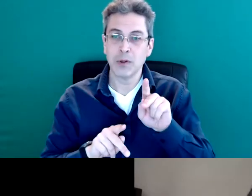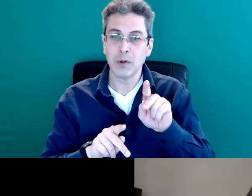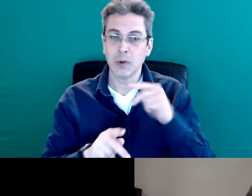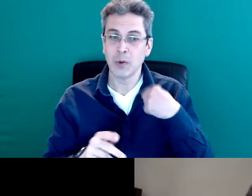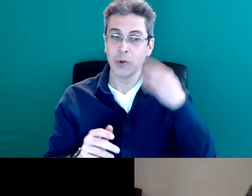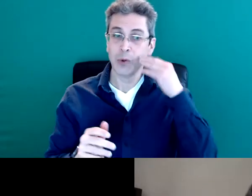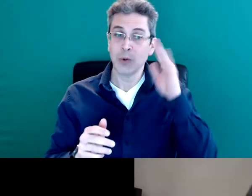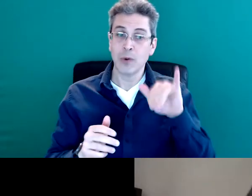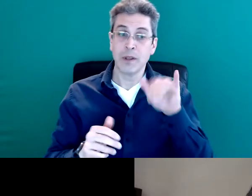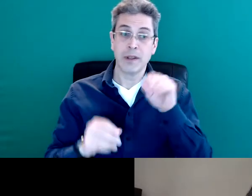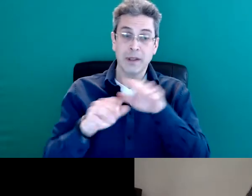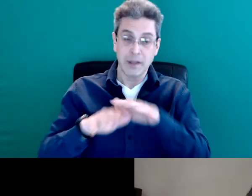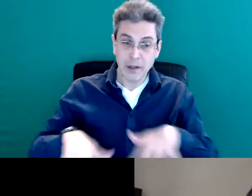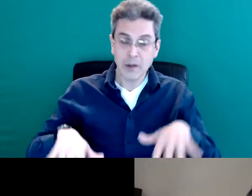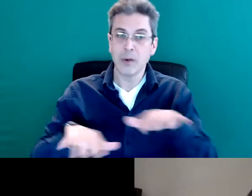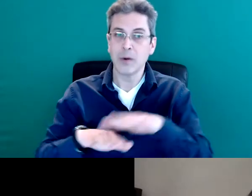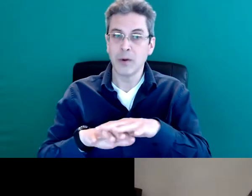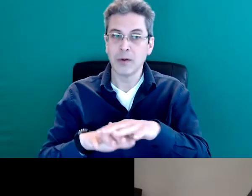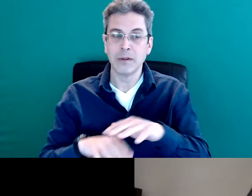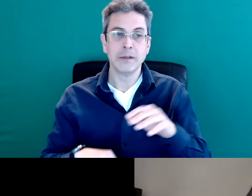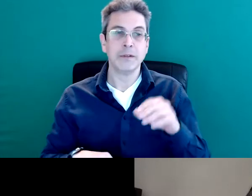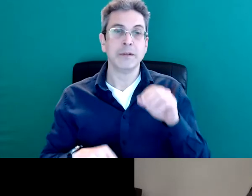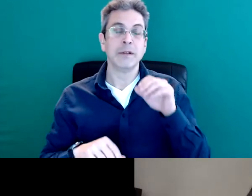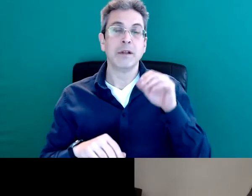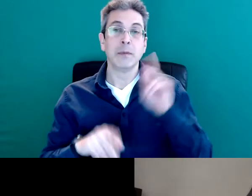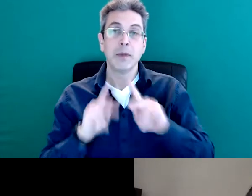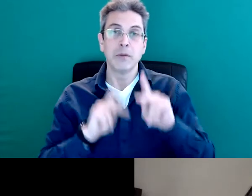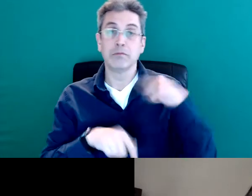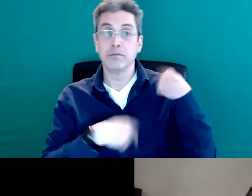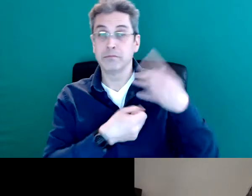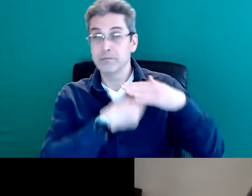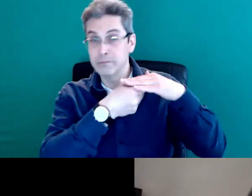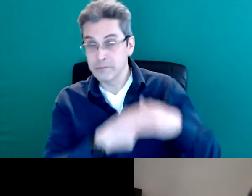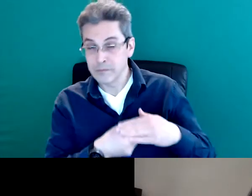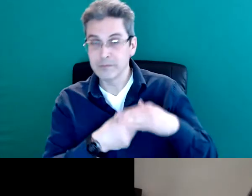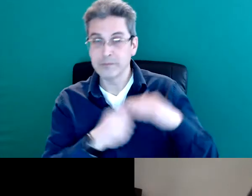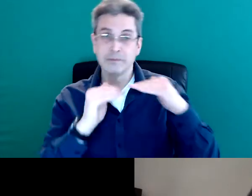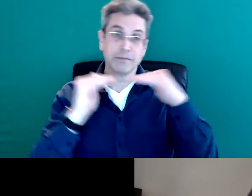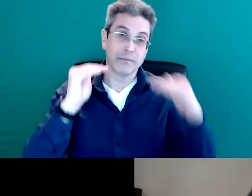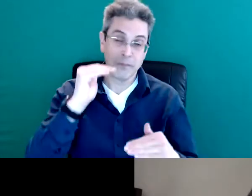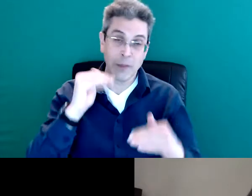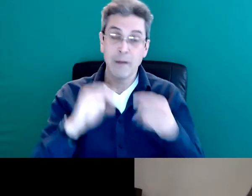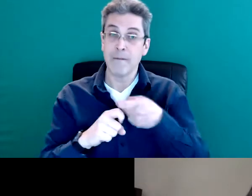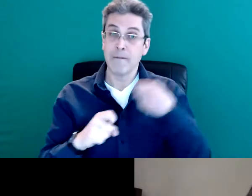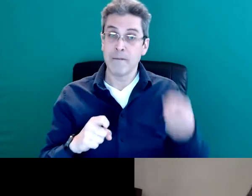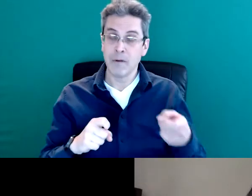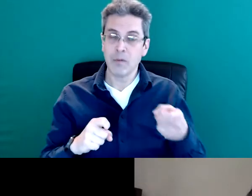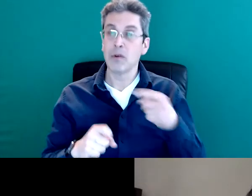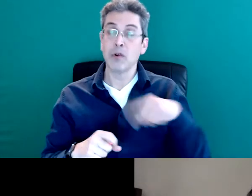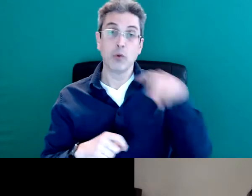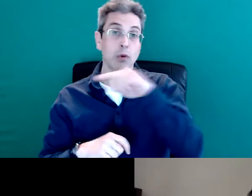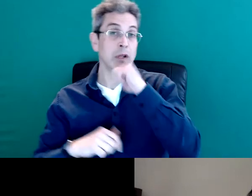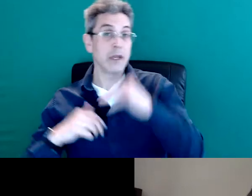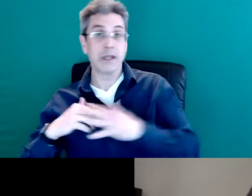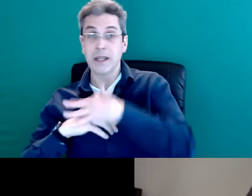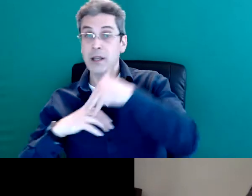endured historical oppression and continue to endure inequalities that have largely resulted from the widespread failure of non-Indigenous treaty